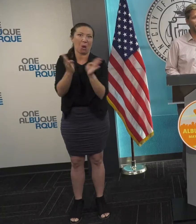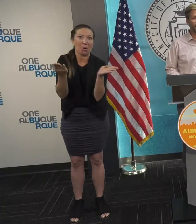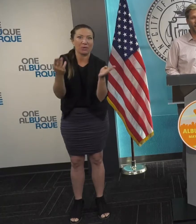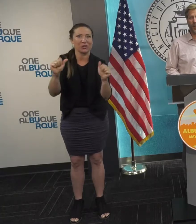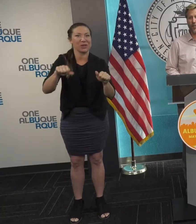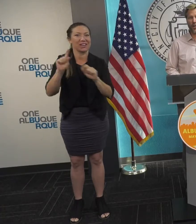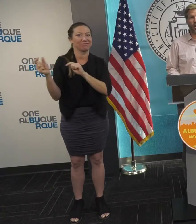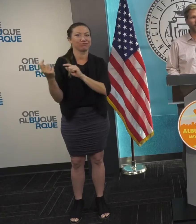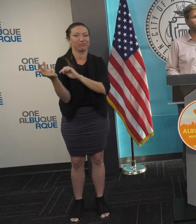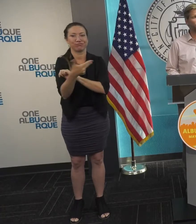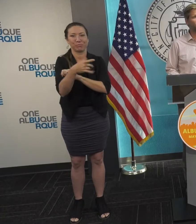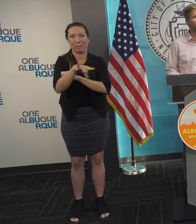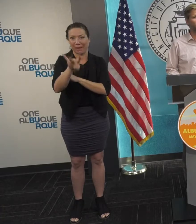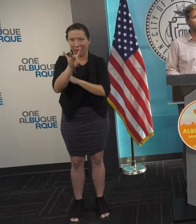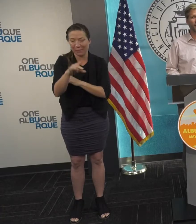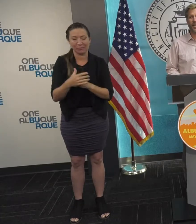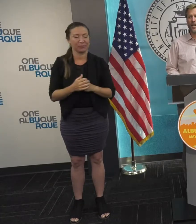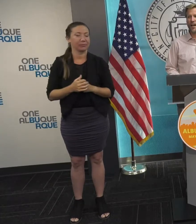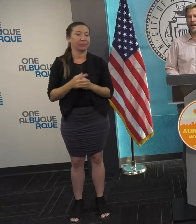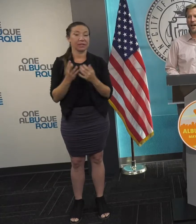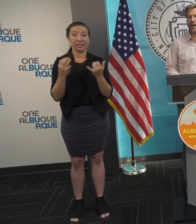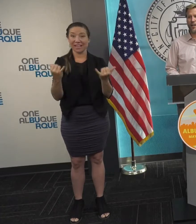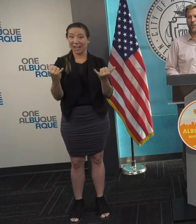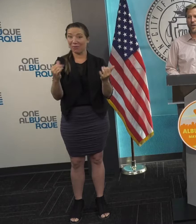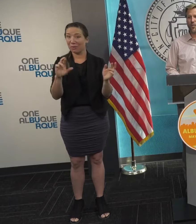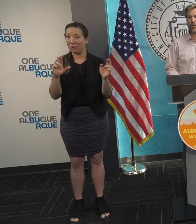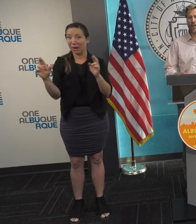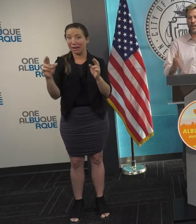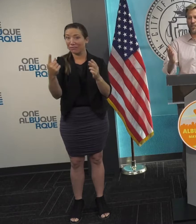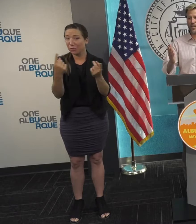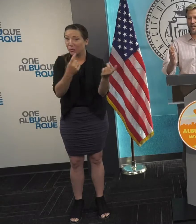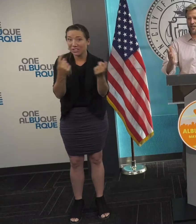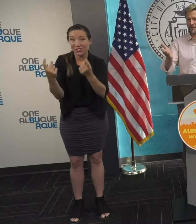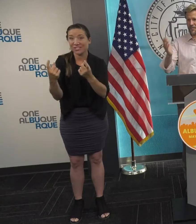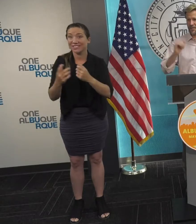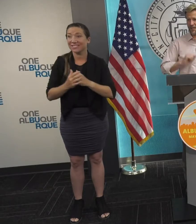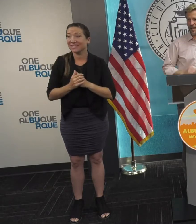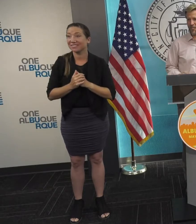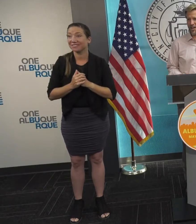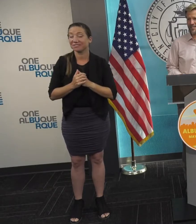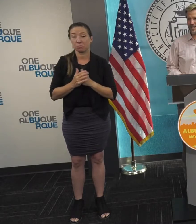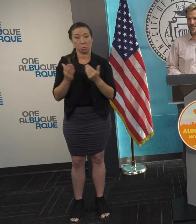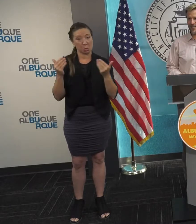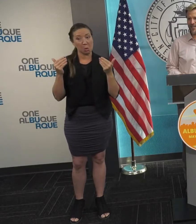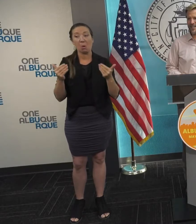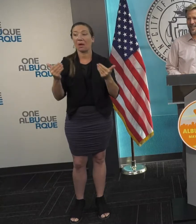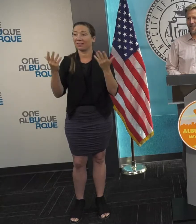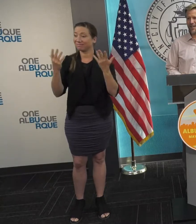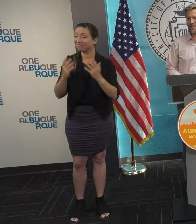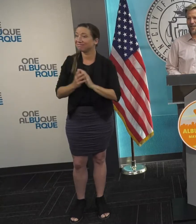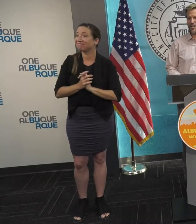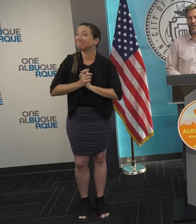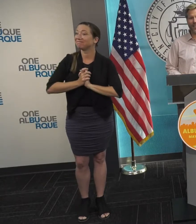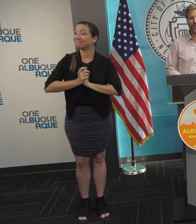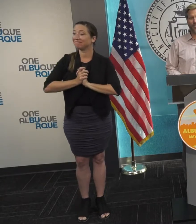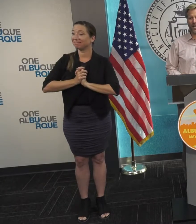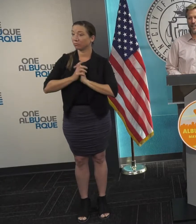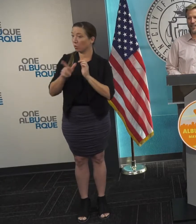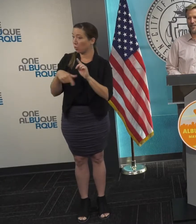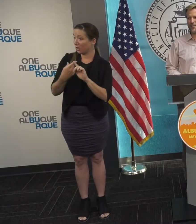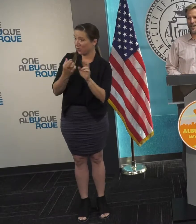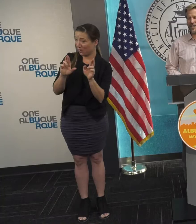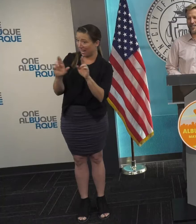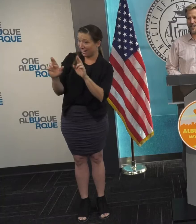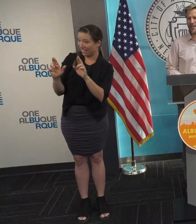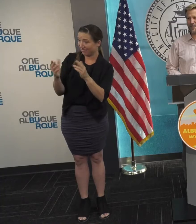going to stand for questions for folks, and we will start that process. So whenever you're ready